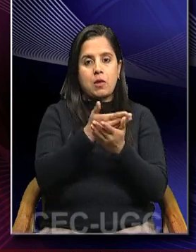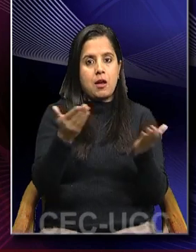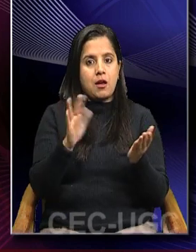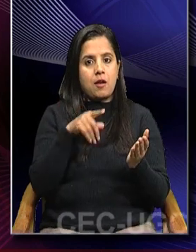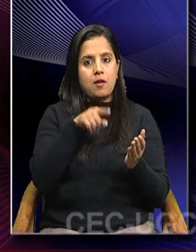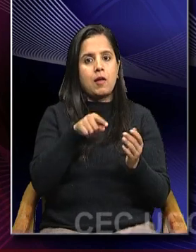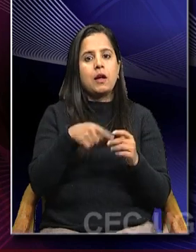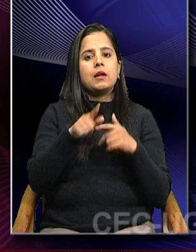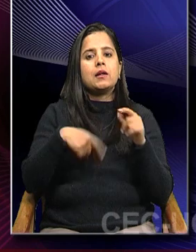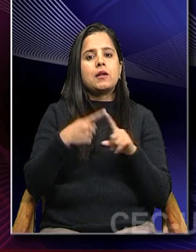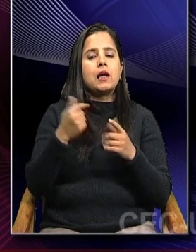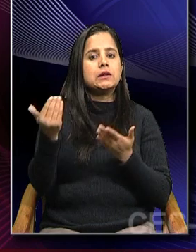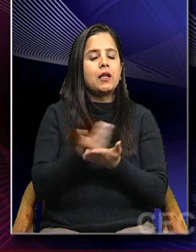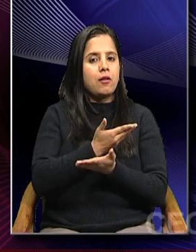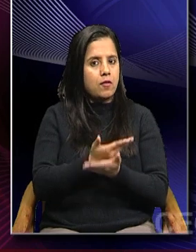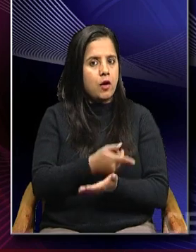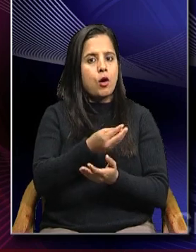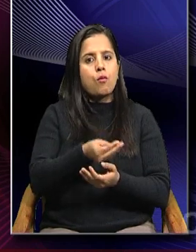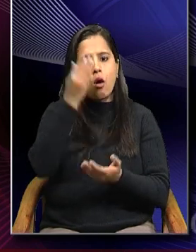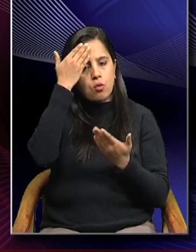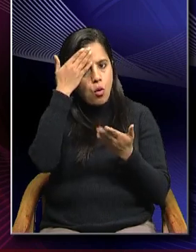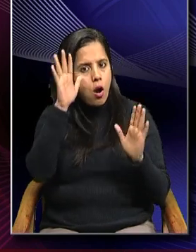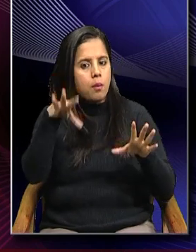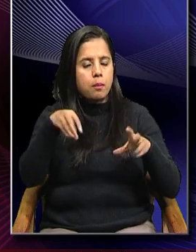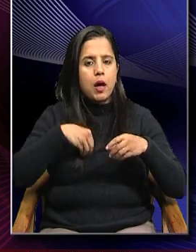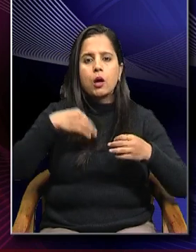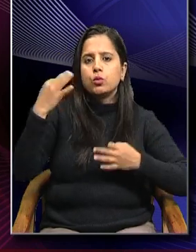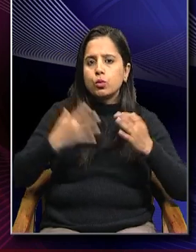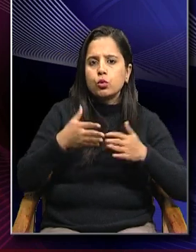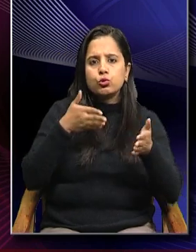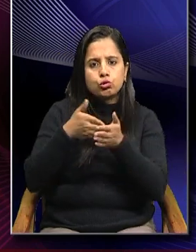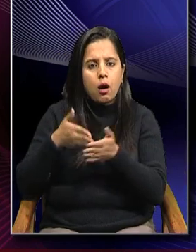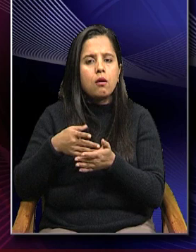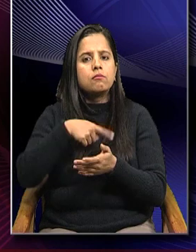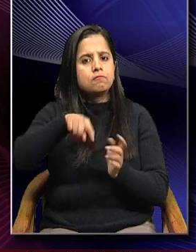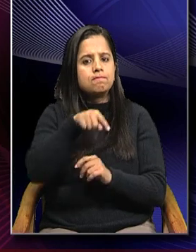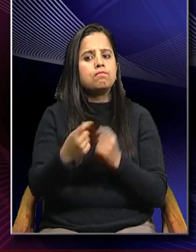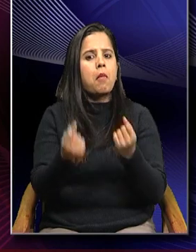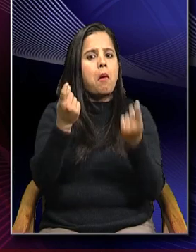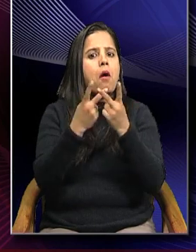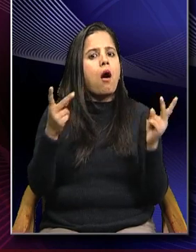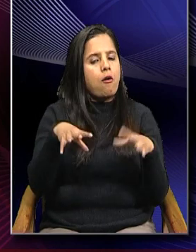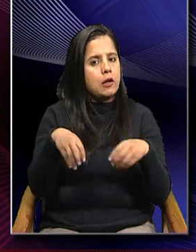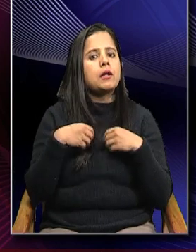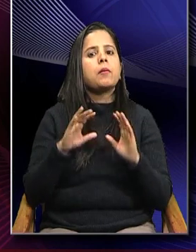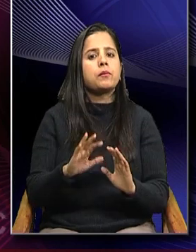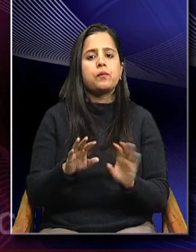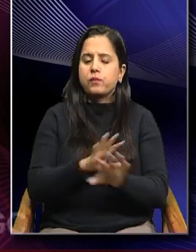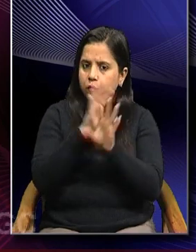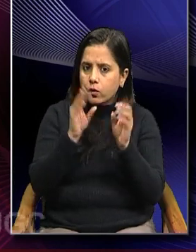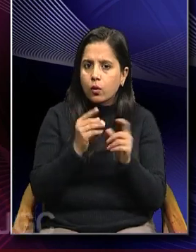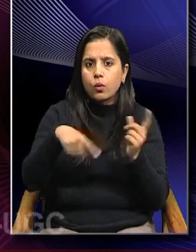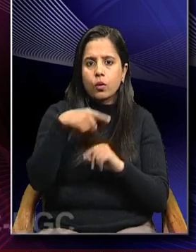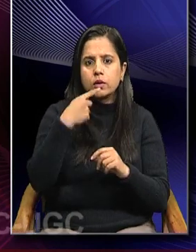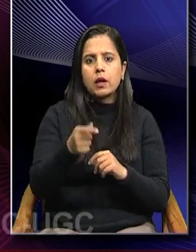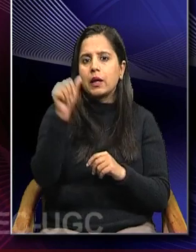is tech savvy, and it is more open to adopting new trends and challenges which are coming to us. So, all these things are